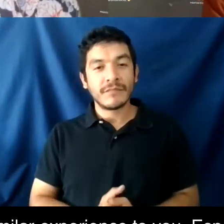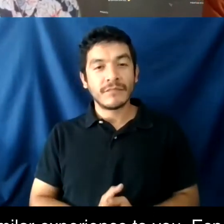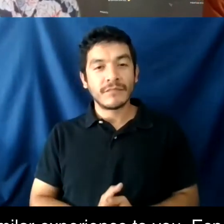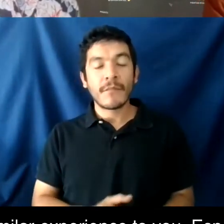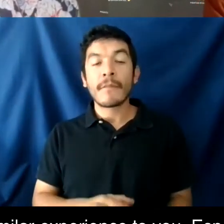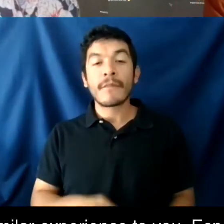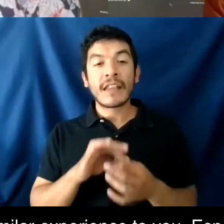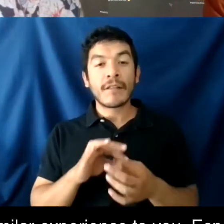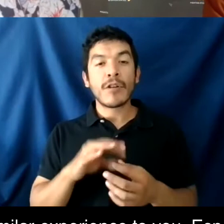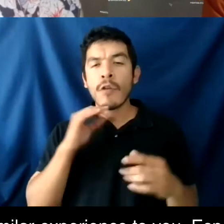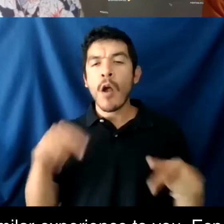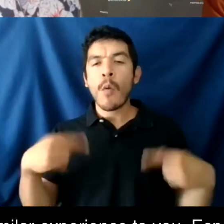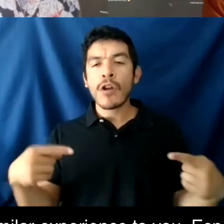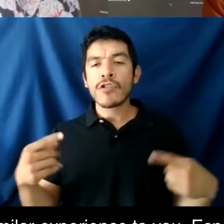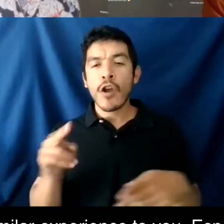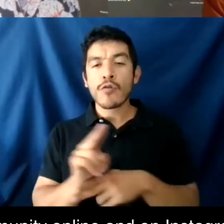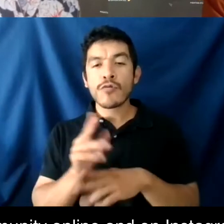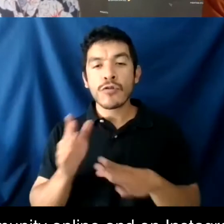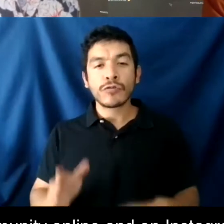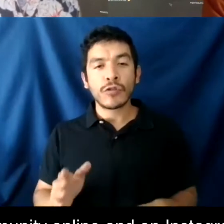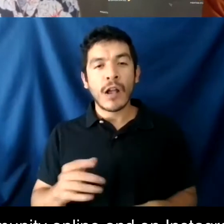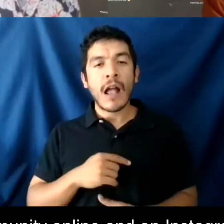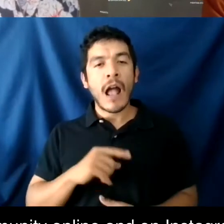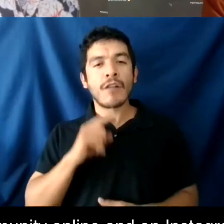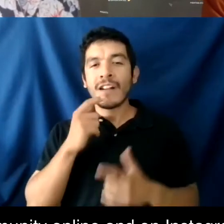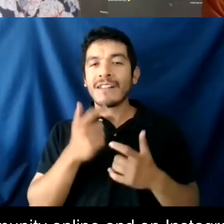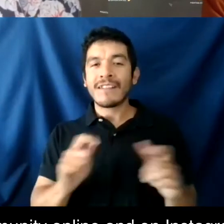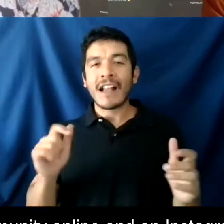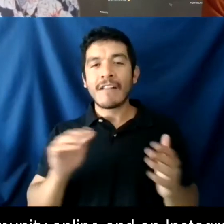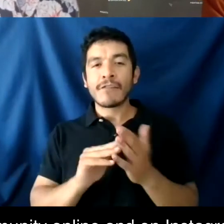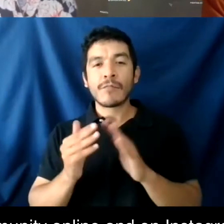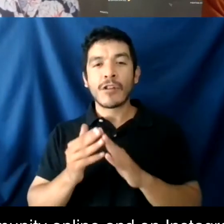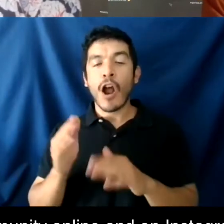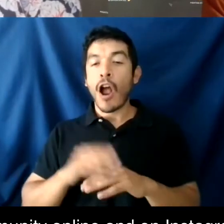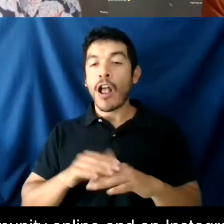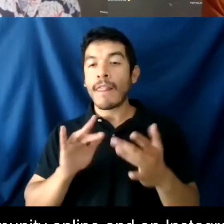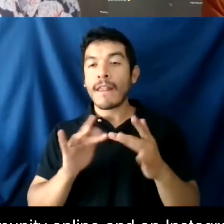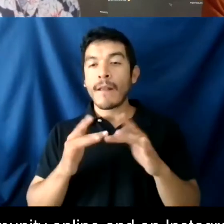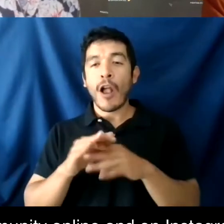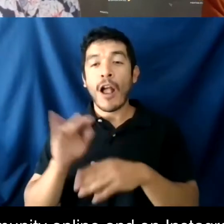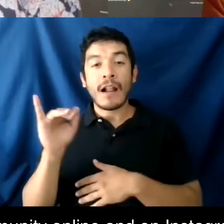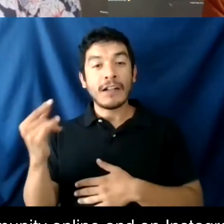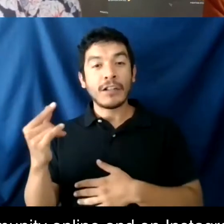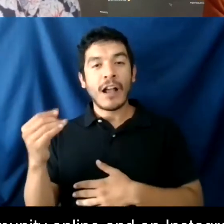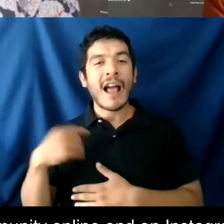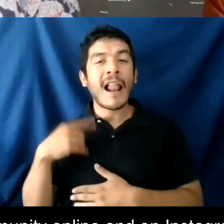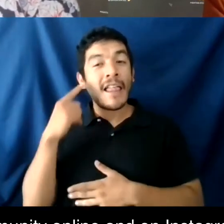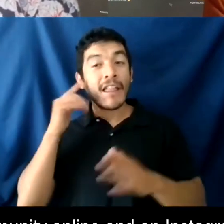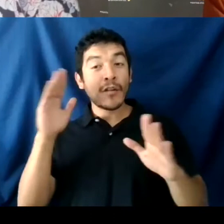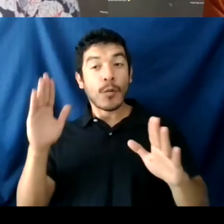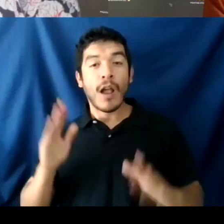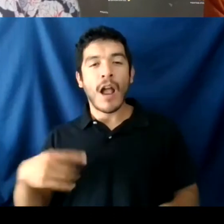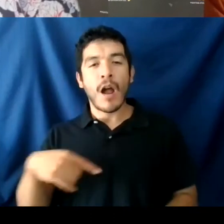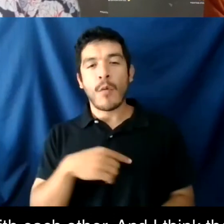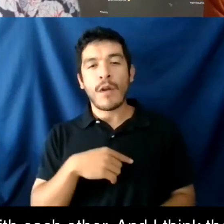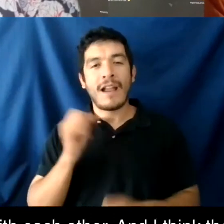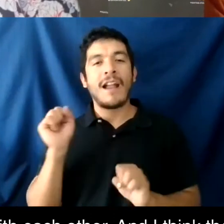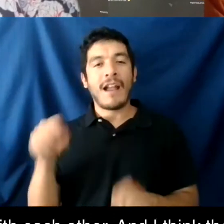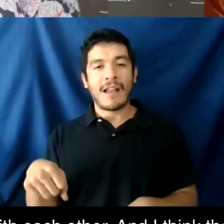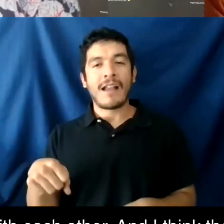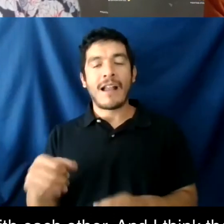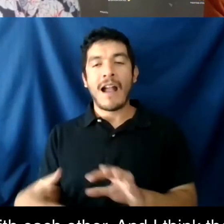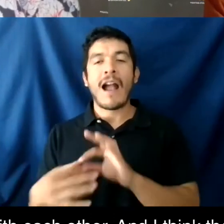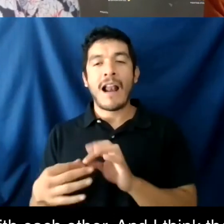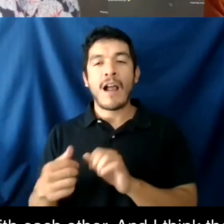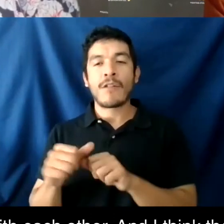Especially being a wheelchair user, I think there's a big community online and on Instagram, and I think it's great that we just get to connect